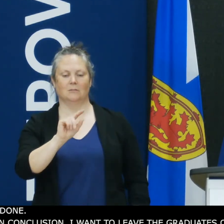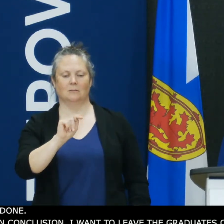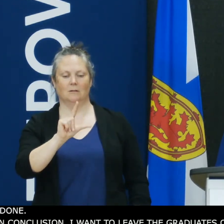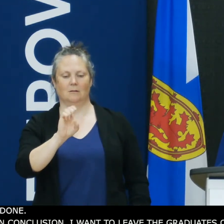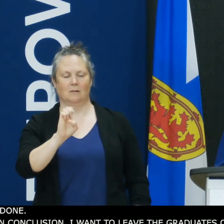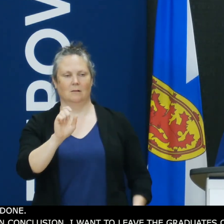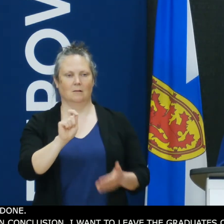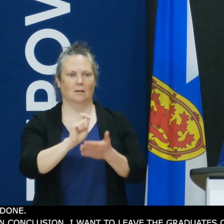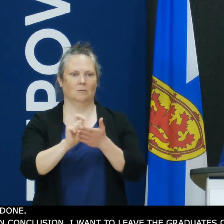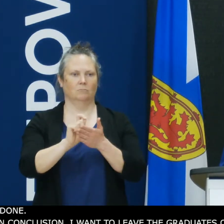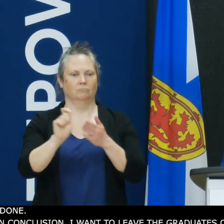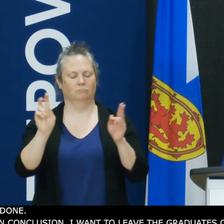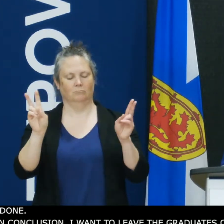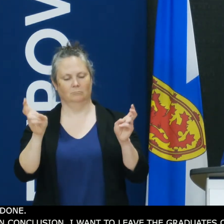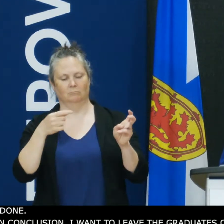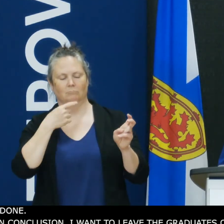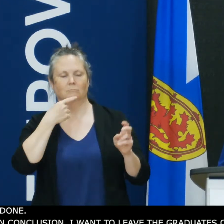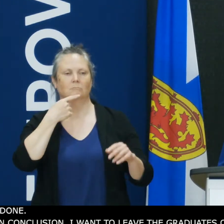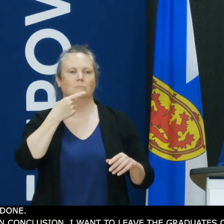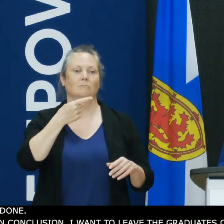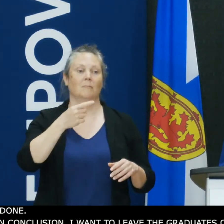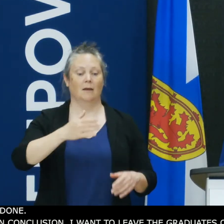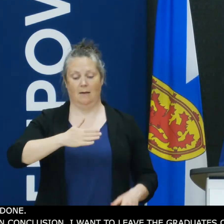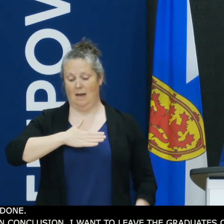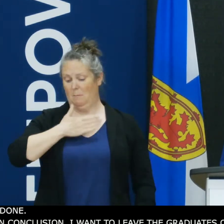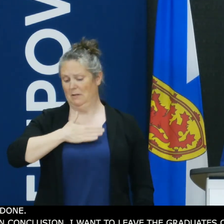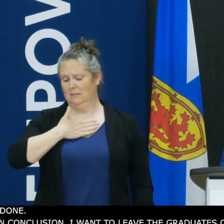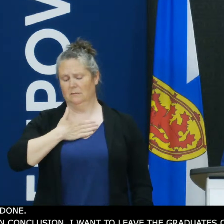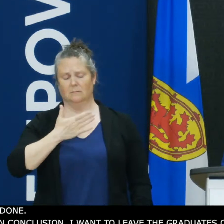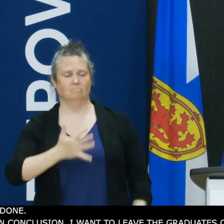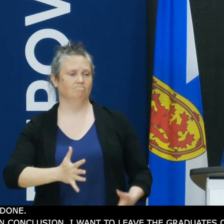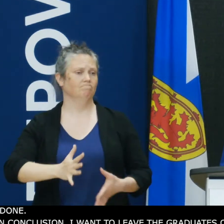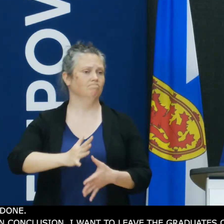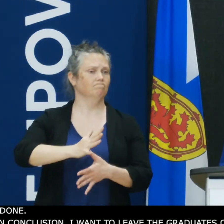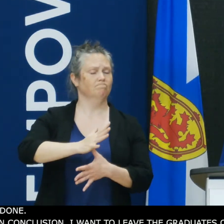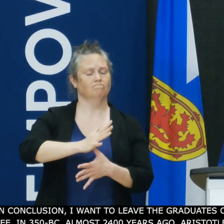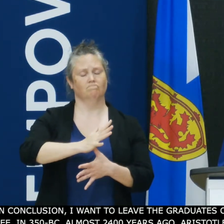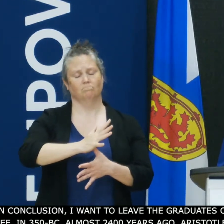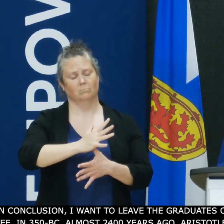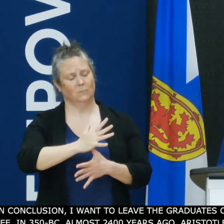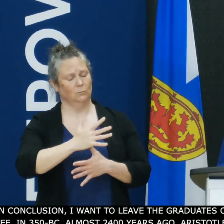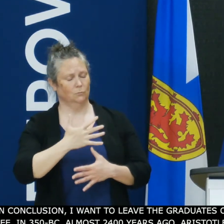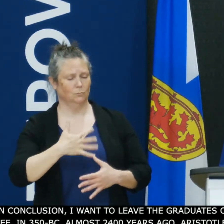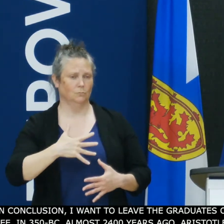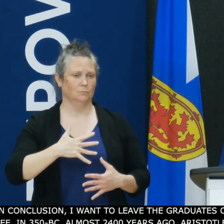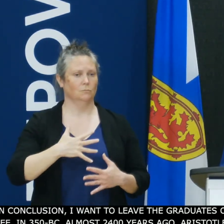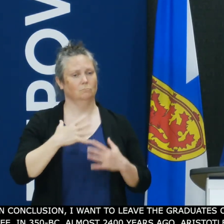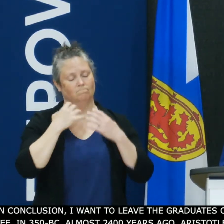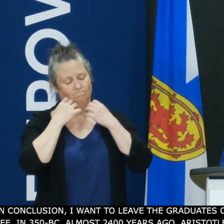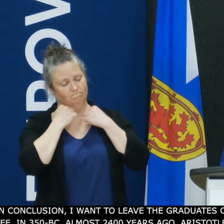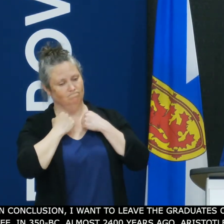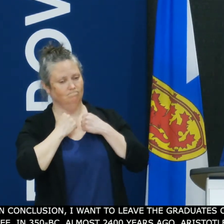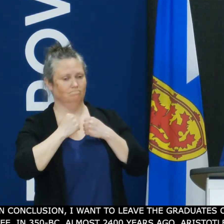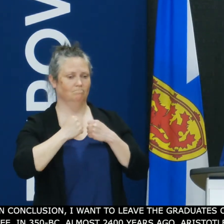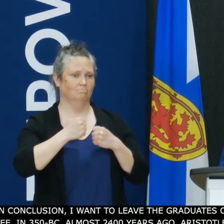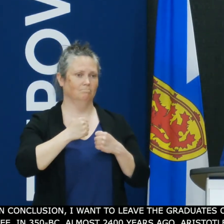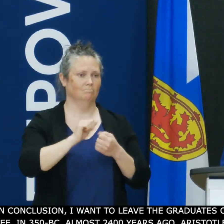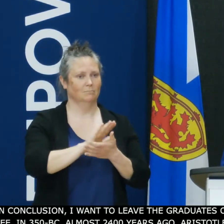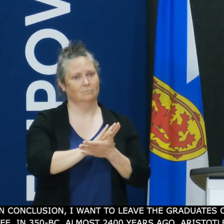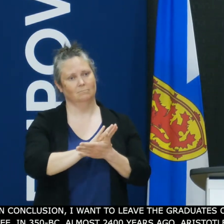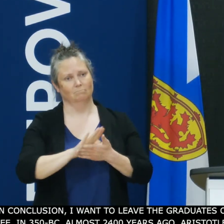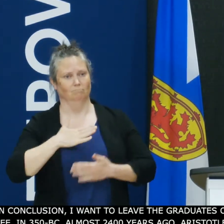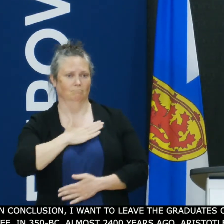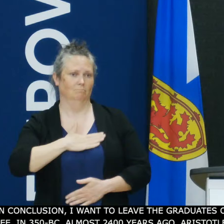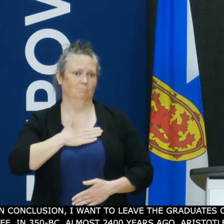happiness is the best, the most noble, and the most pleasant thing in the world. It